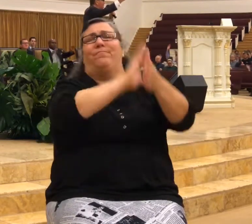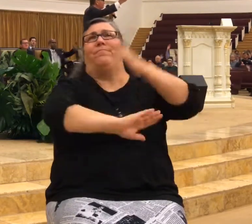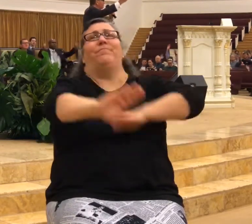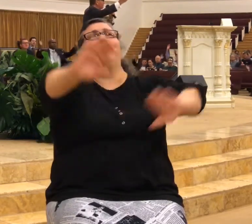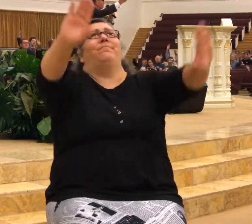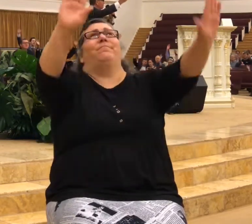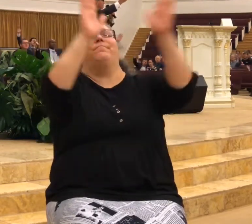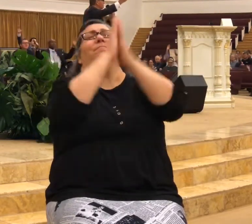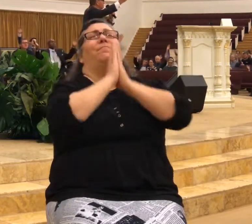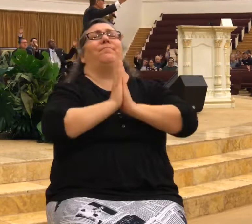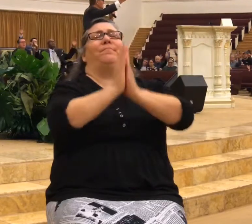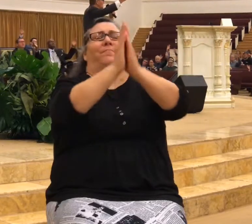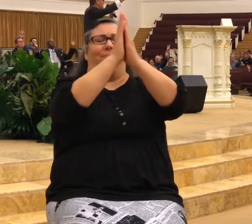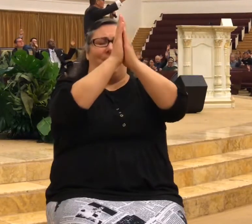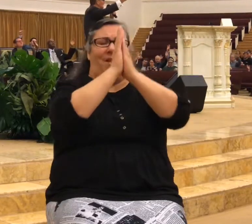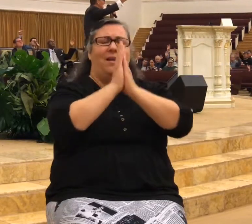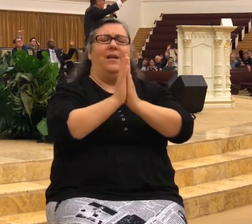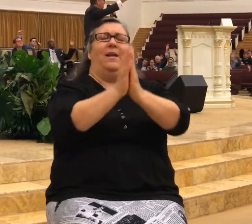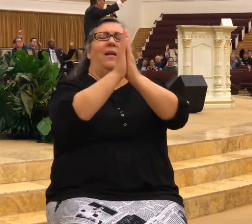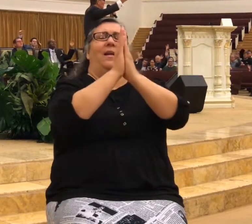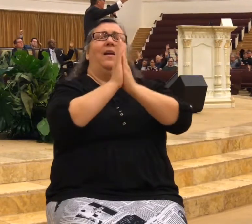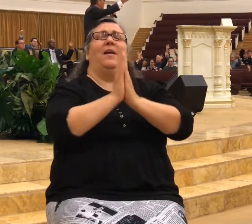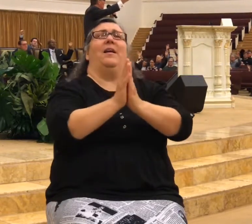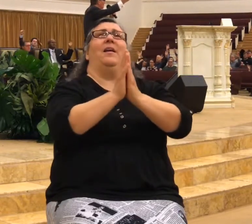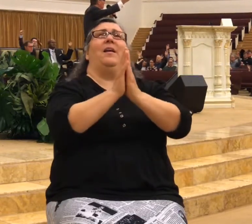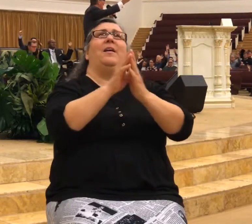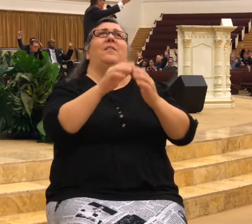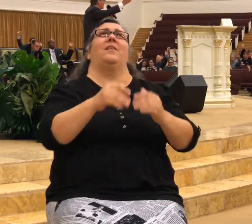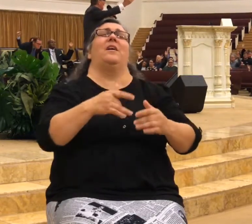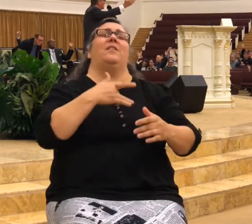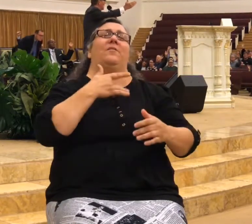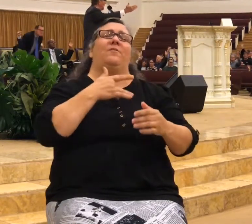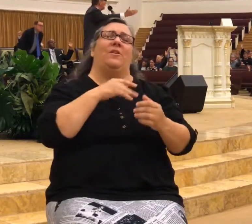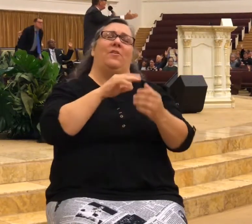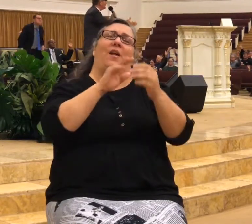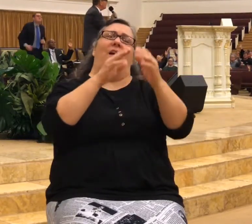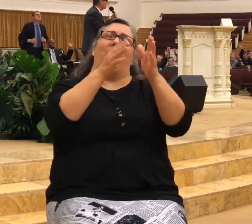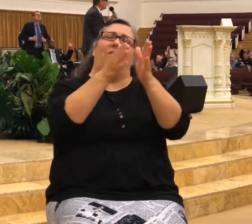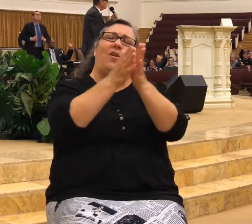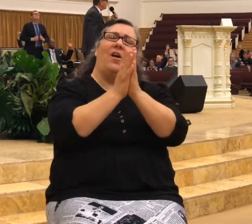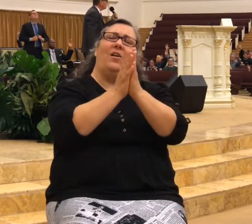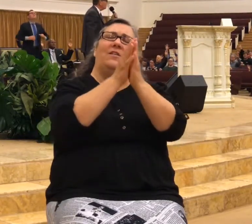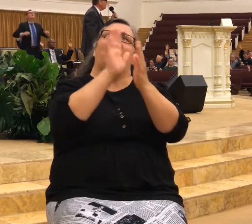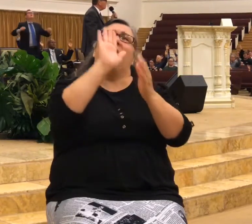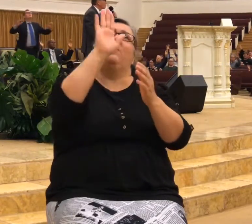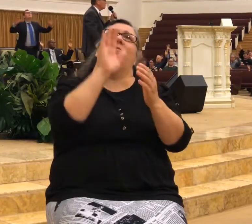pray. Let's feel after the glory of God right now.